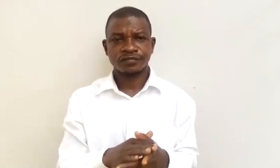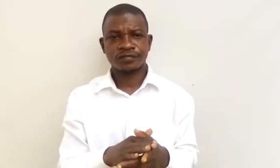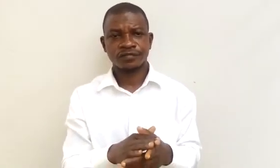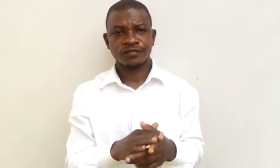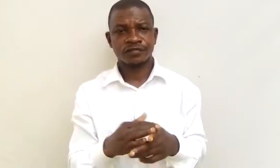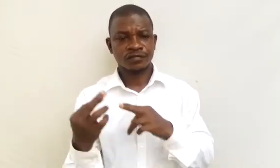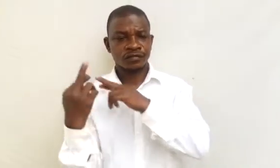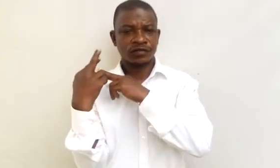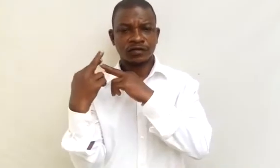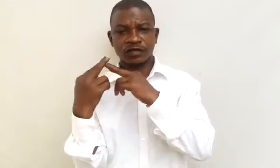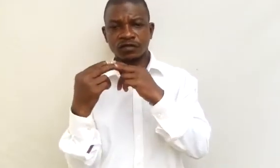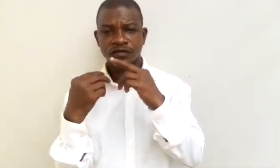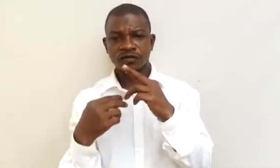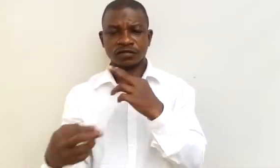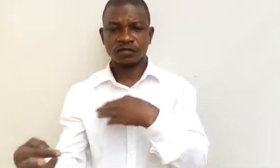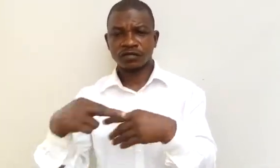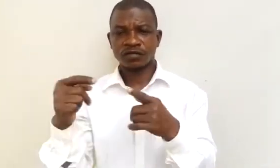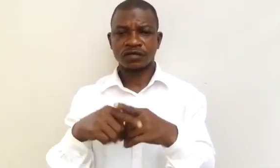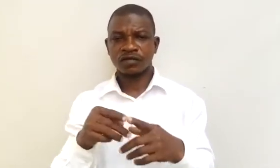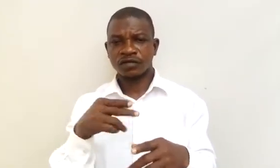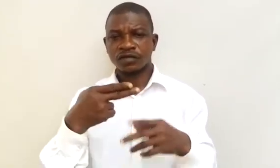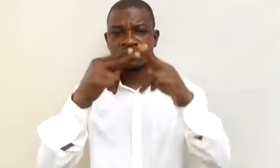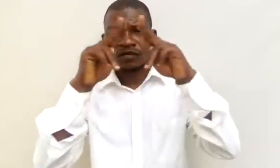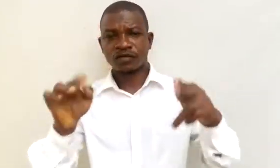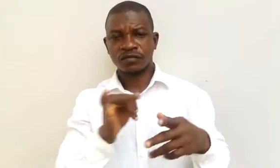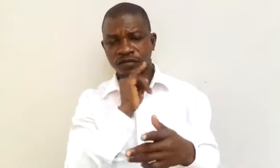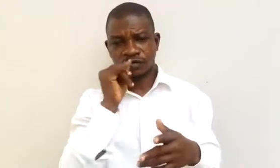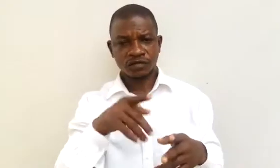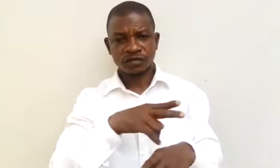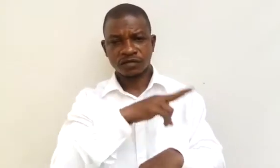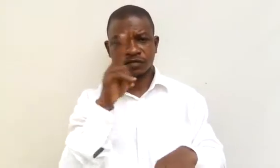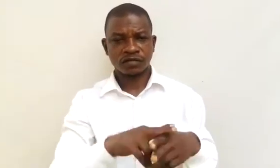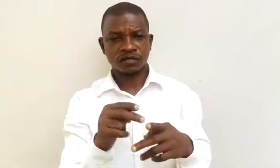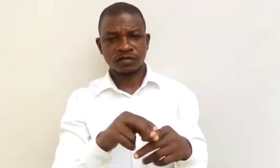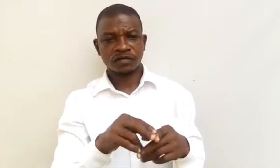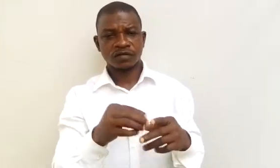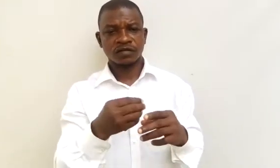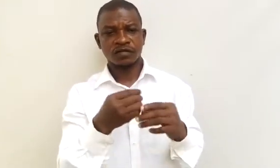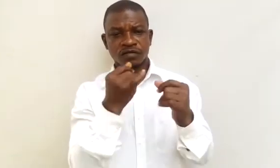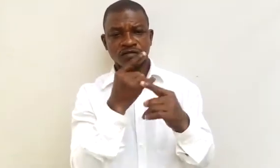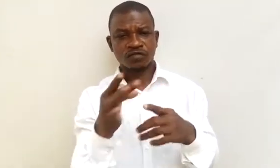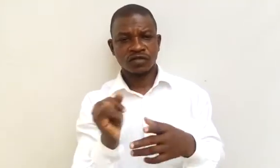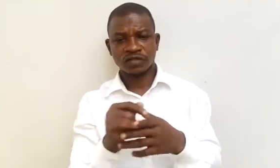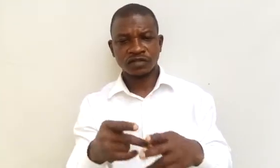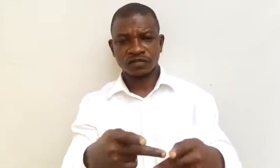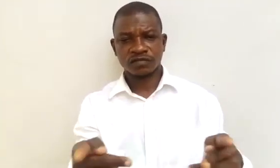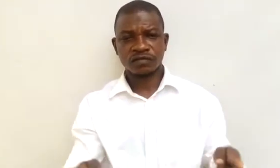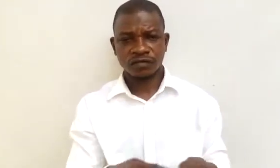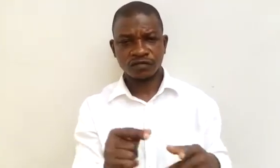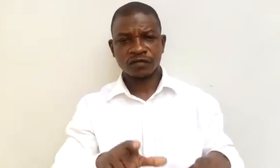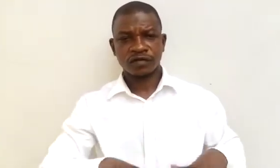Response. Habitat is a naturally dwelling place of a living